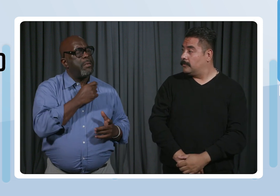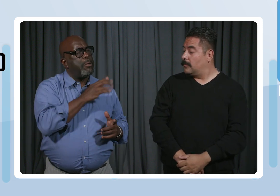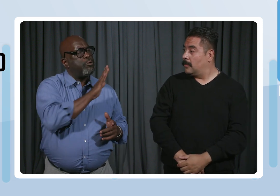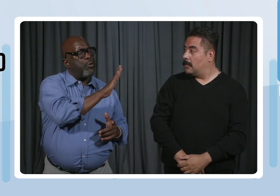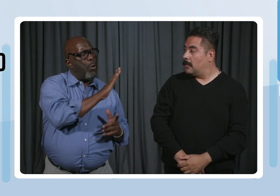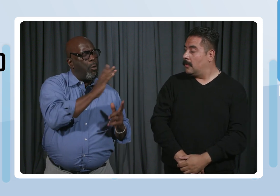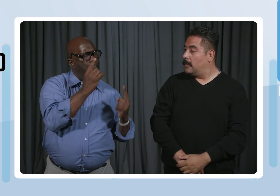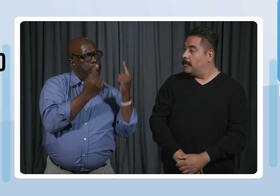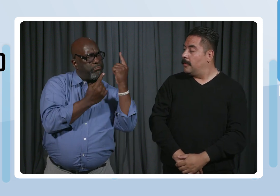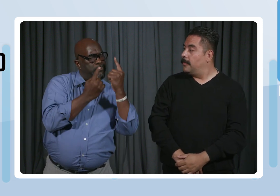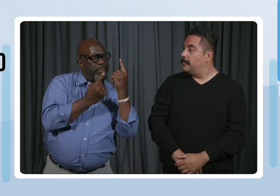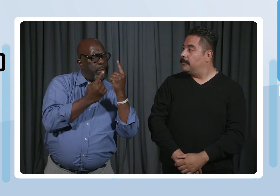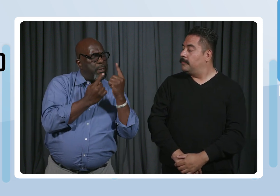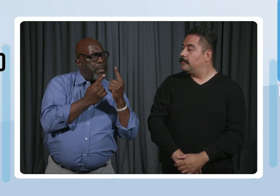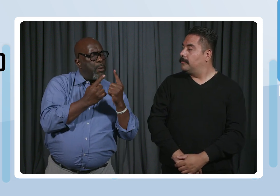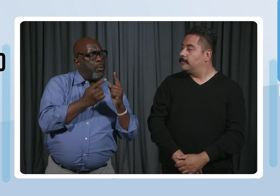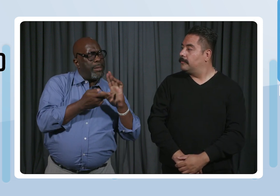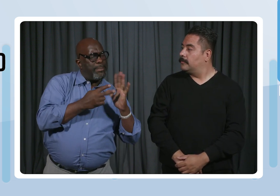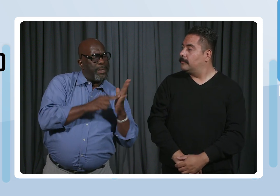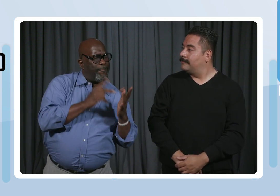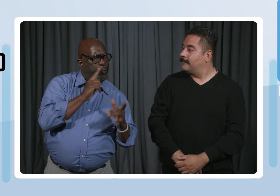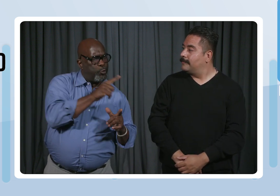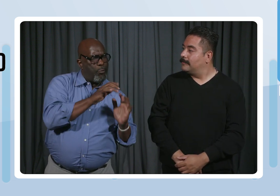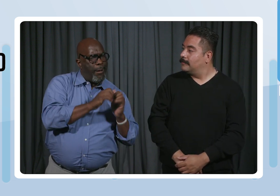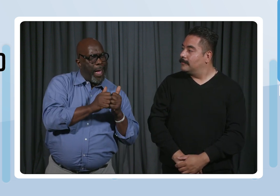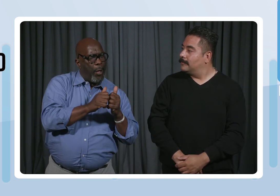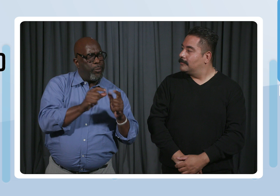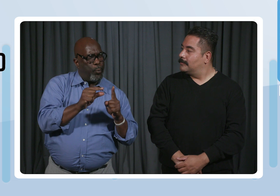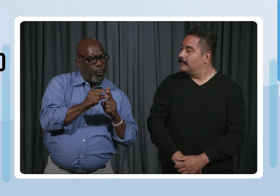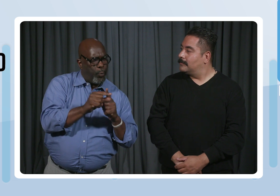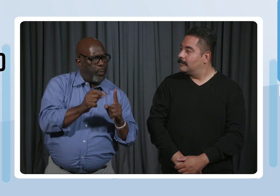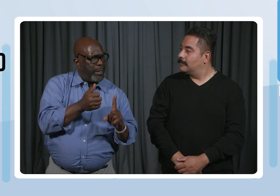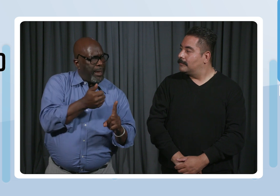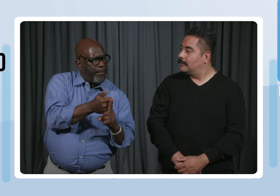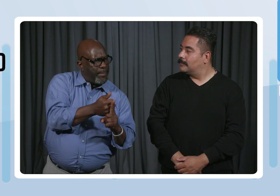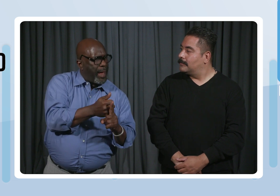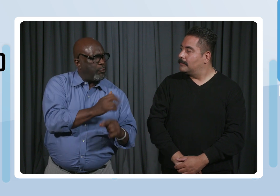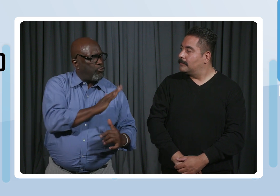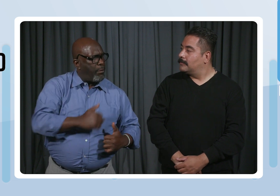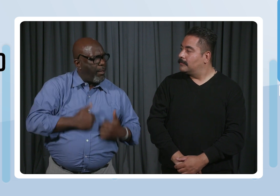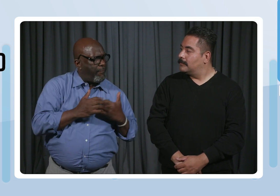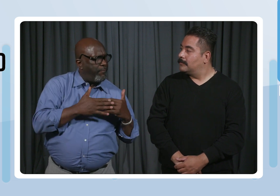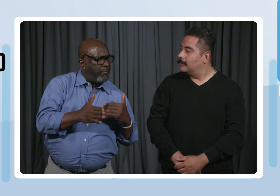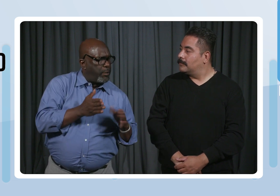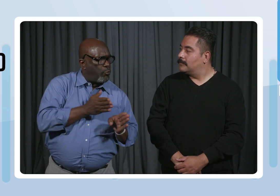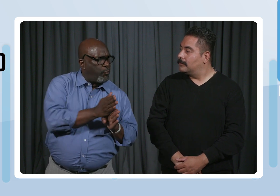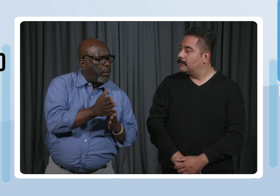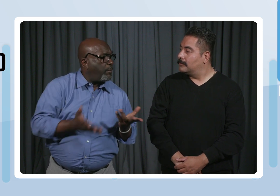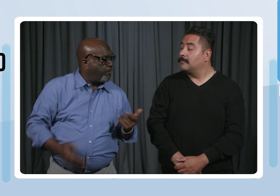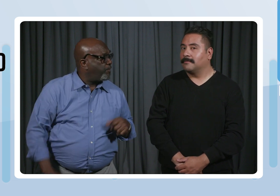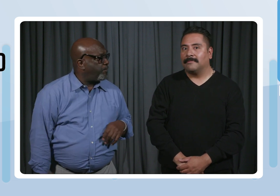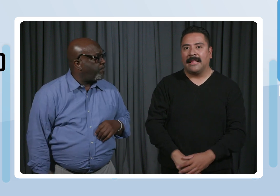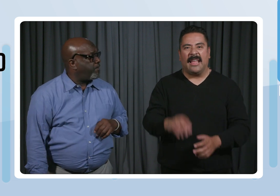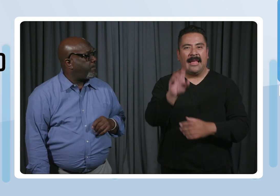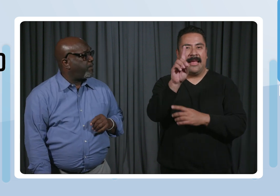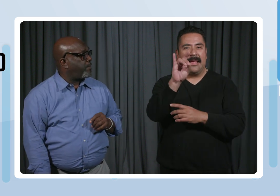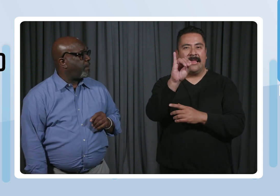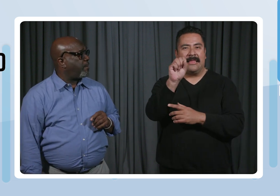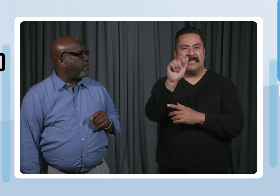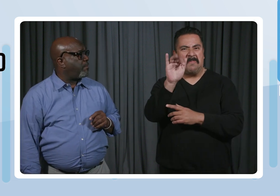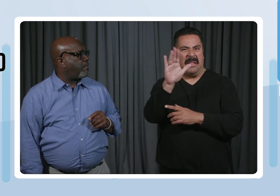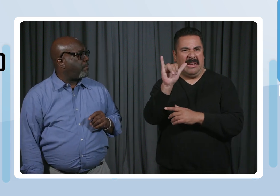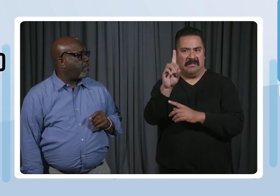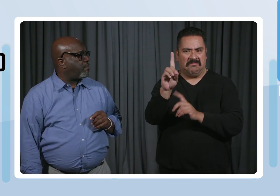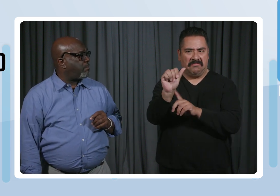its meaning has impacted your life and career? I try to describe disability pretty